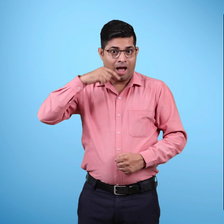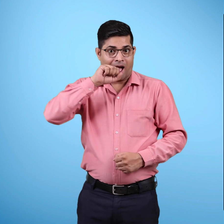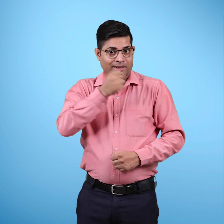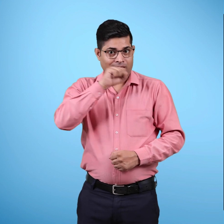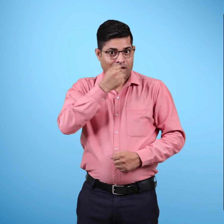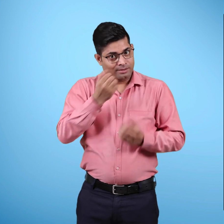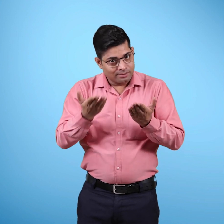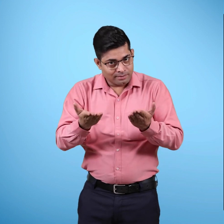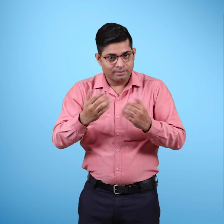like carrot,